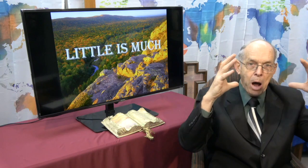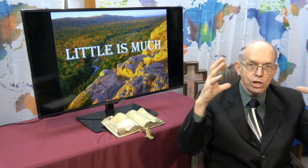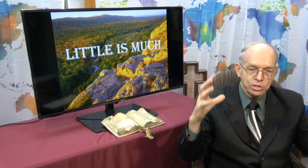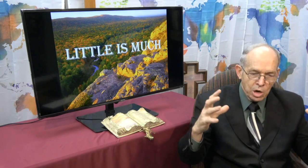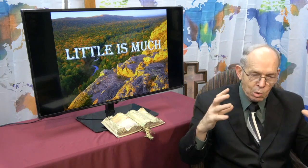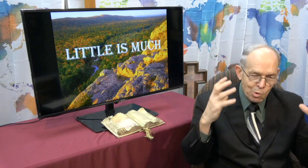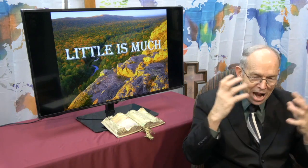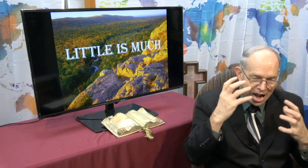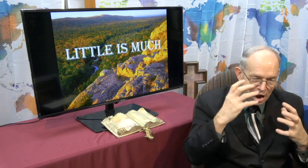march well.